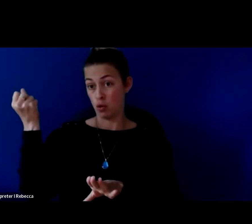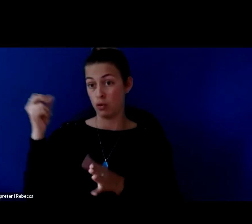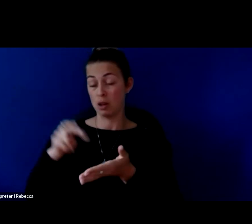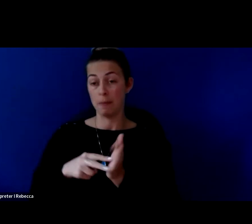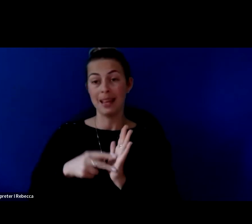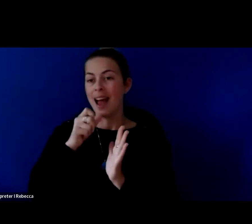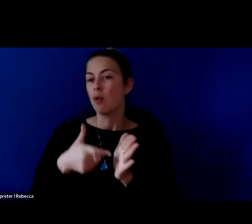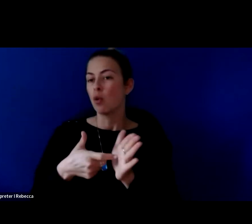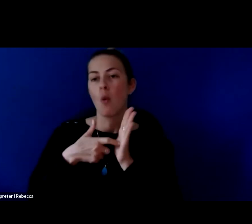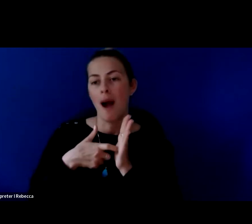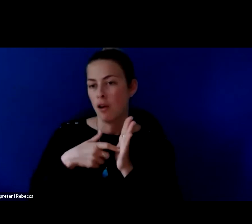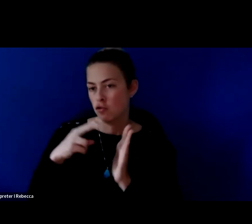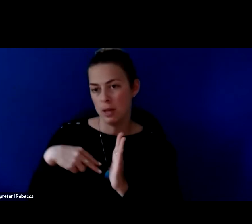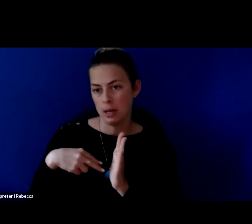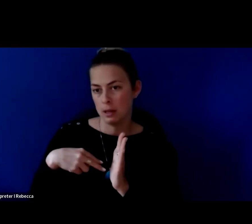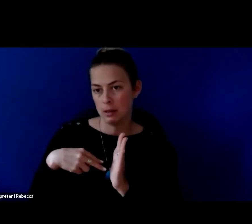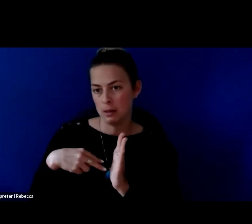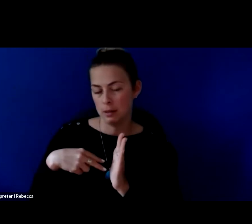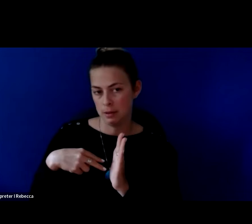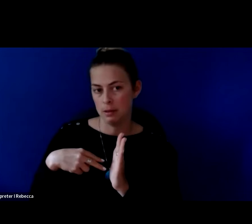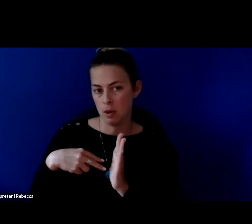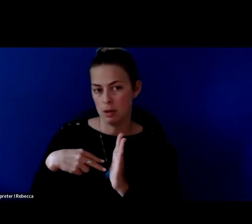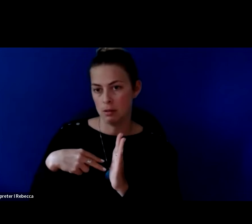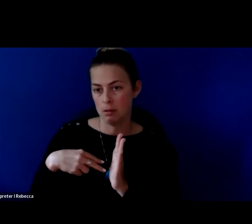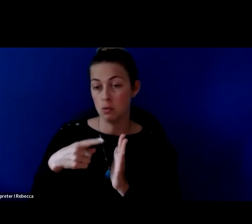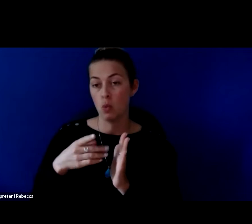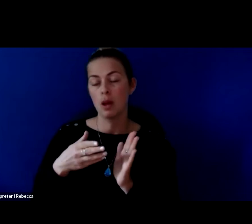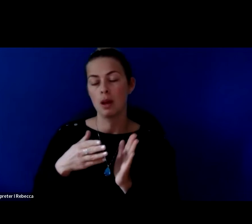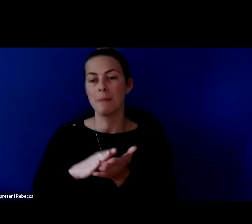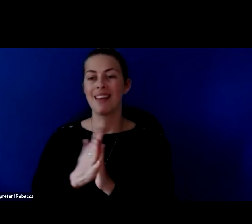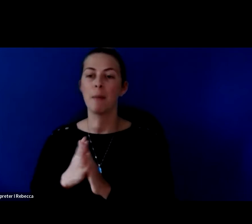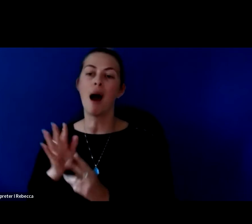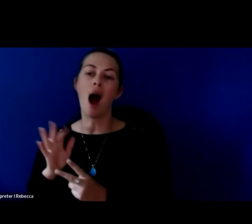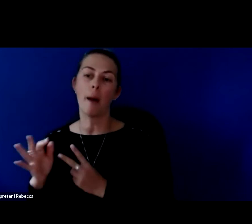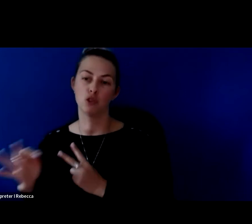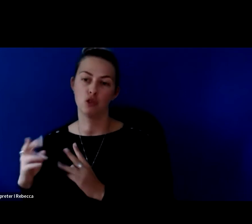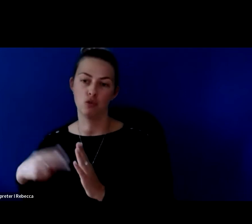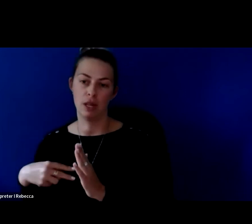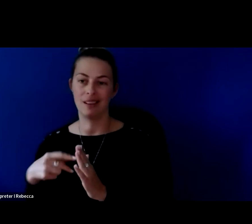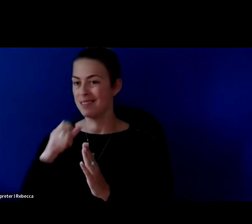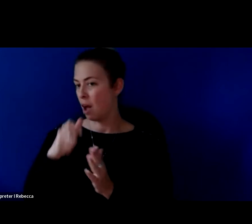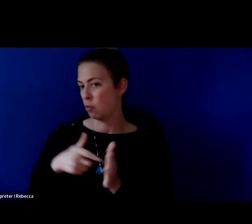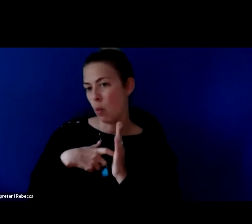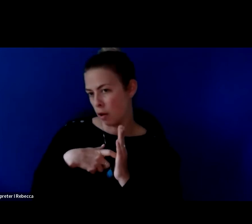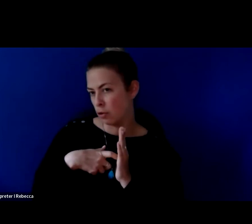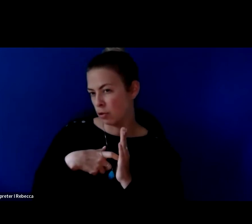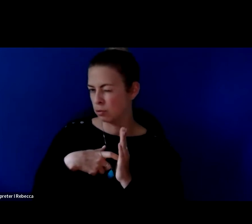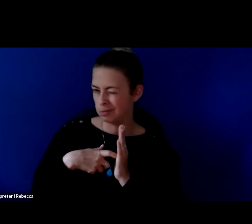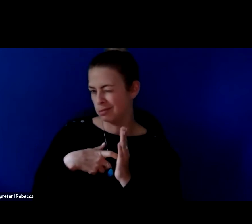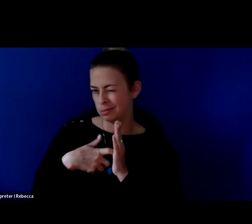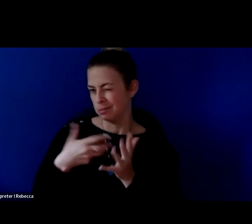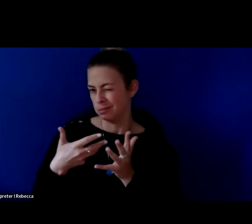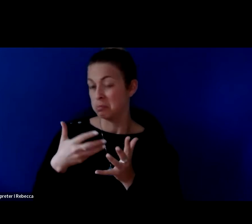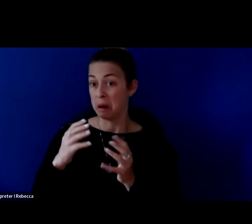reading, and then instead there was a pivot to make it instead an optional reading, but clearly it was a response to a concern